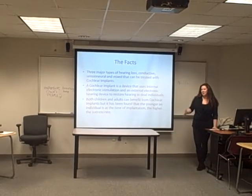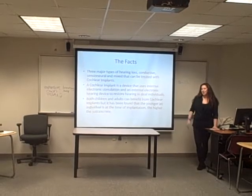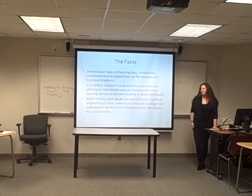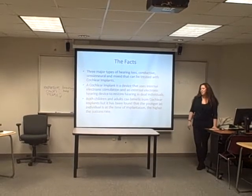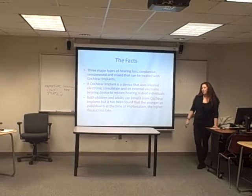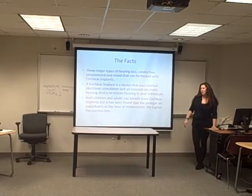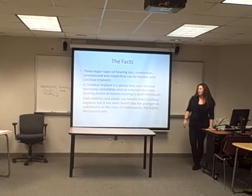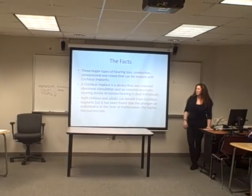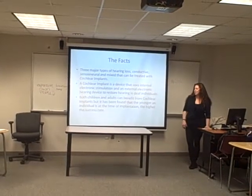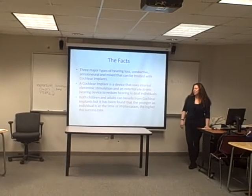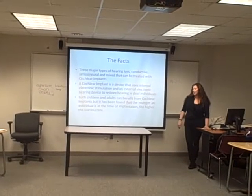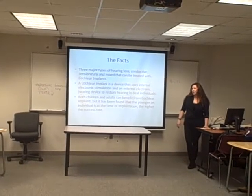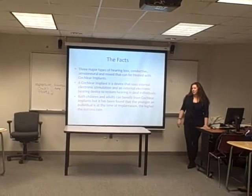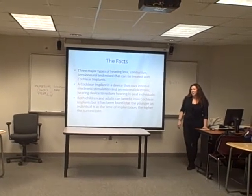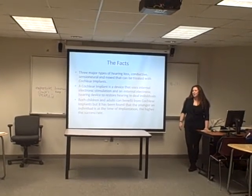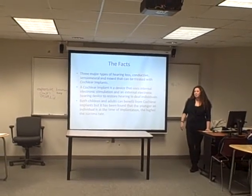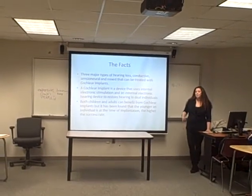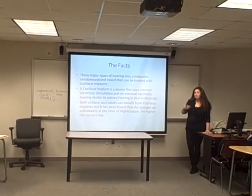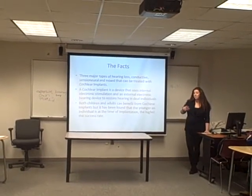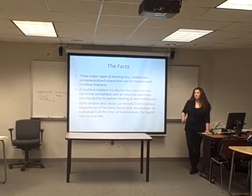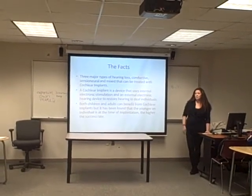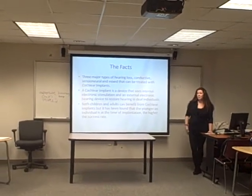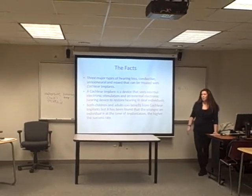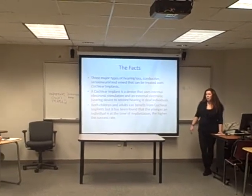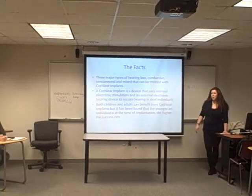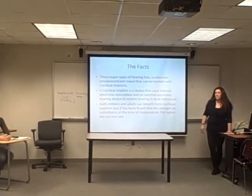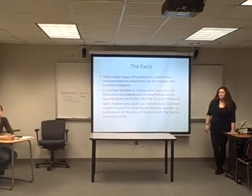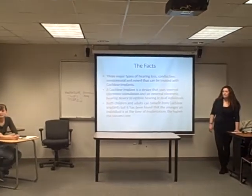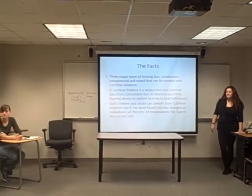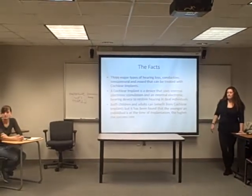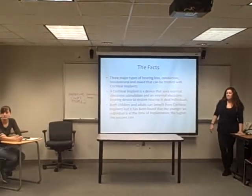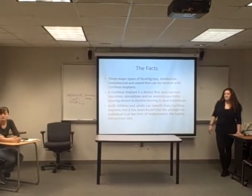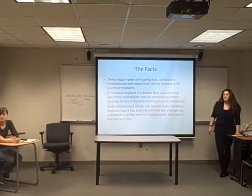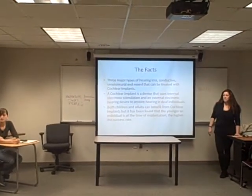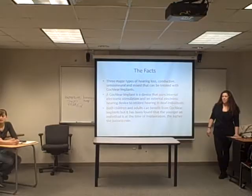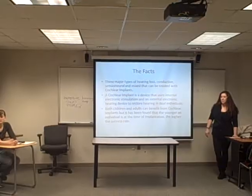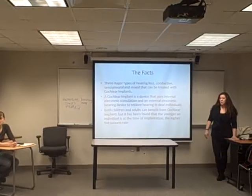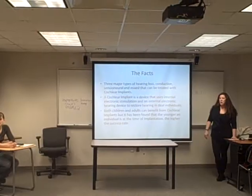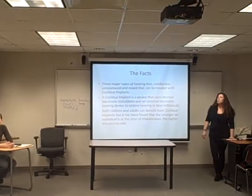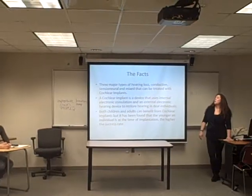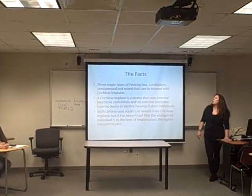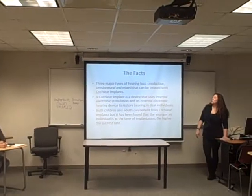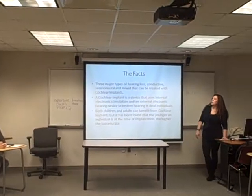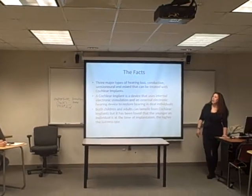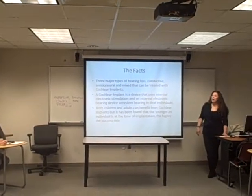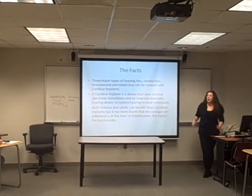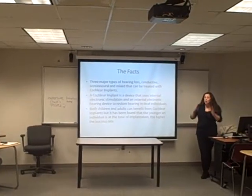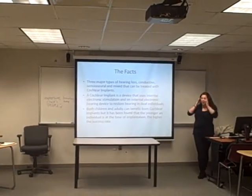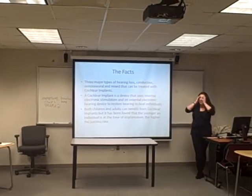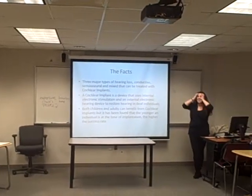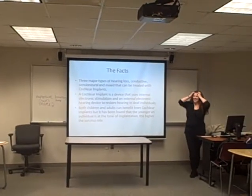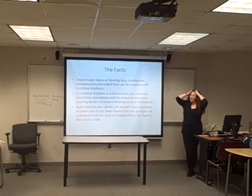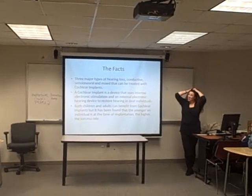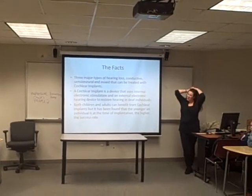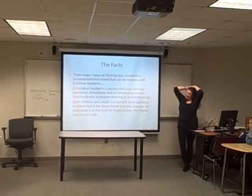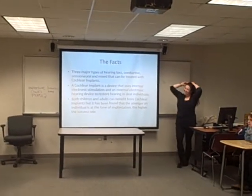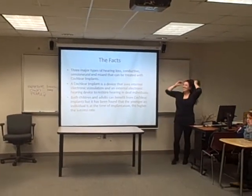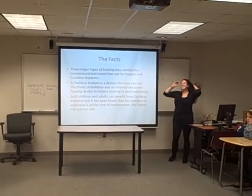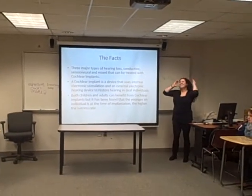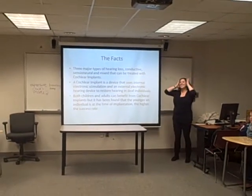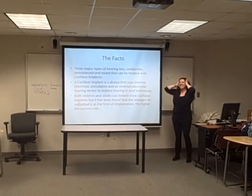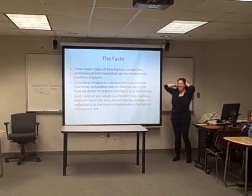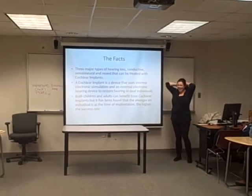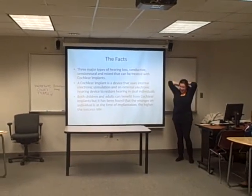make things easier for her. So. Can Cochlear implant get wet? No, they can't get wet. Good